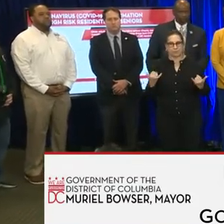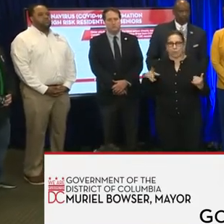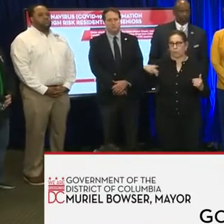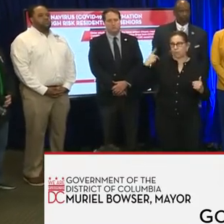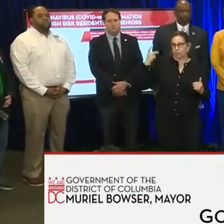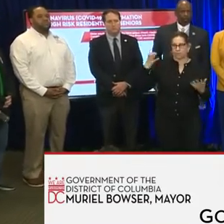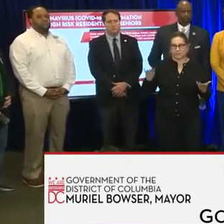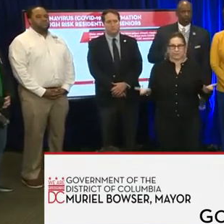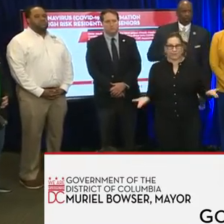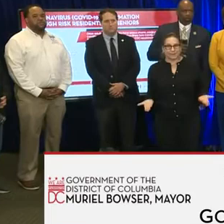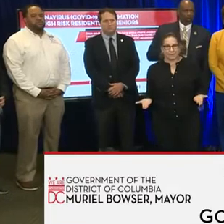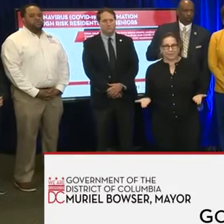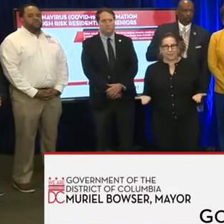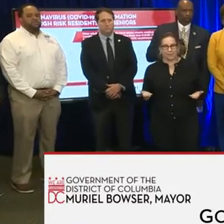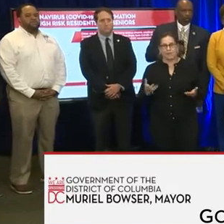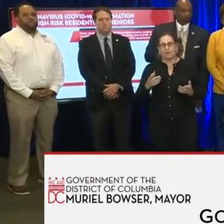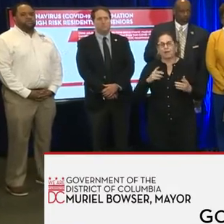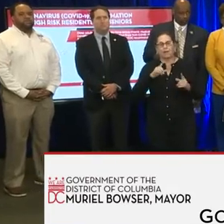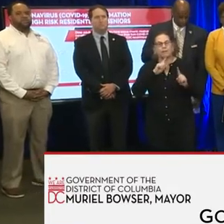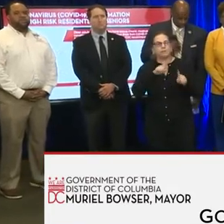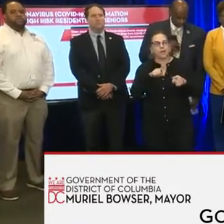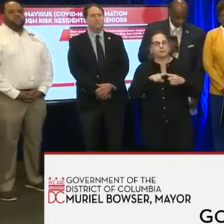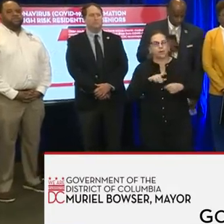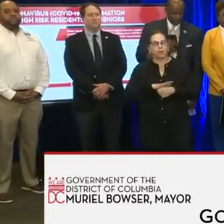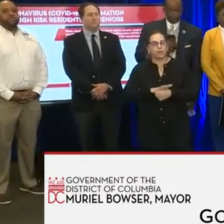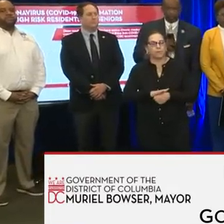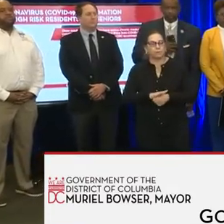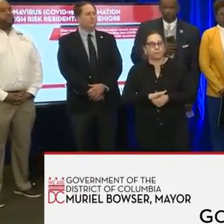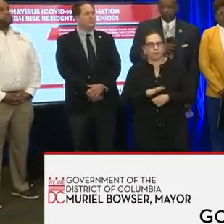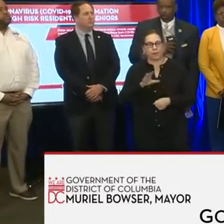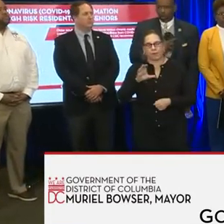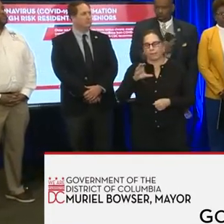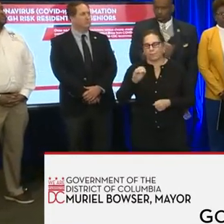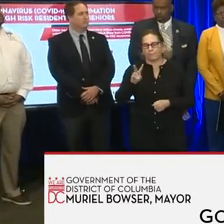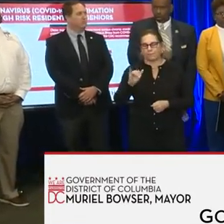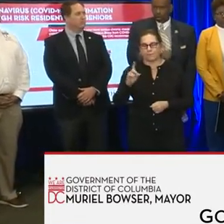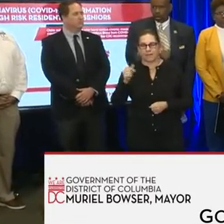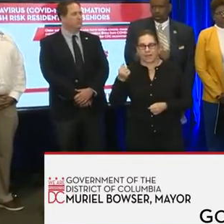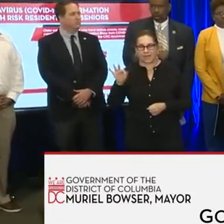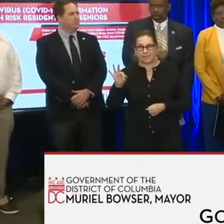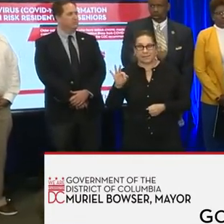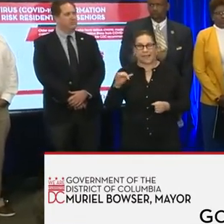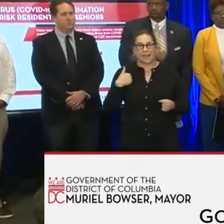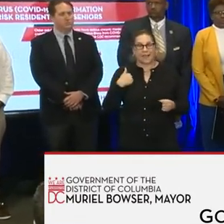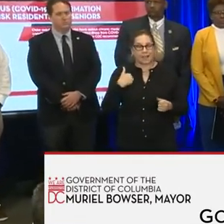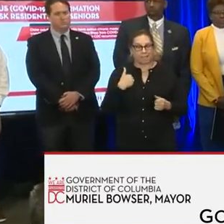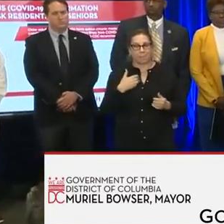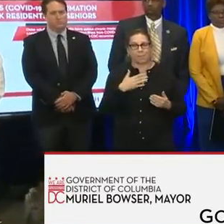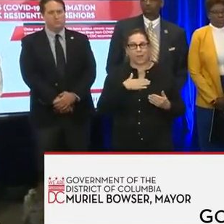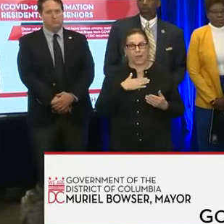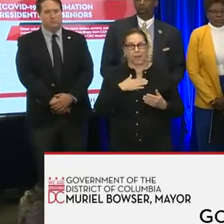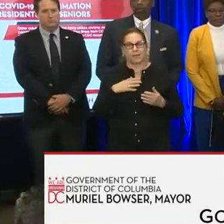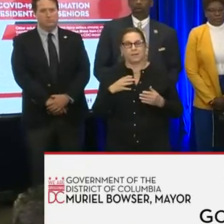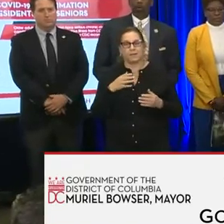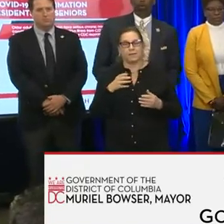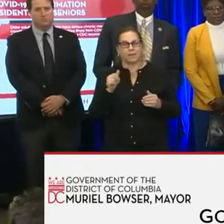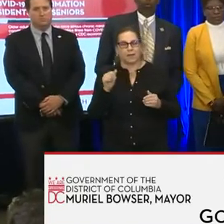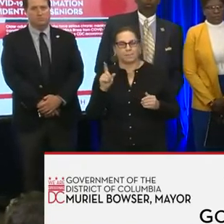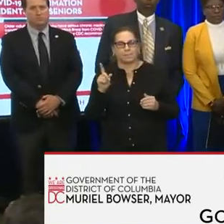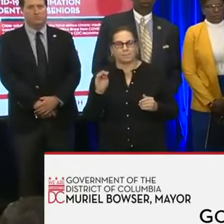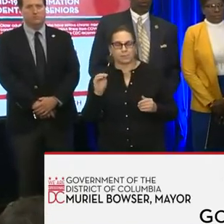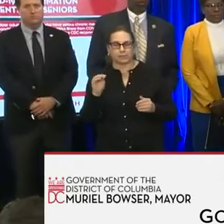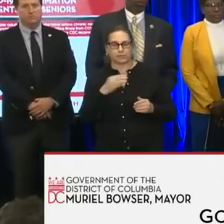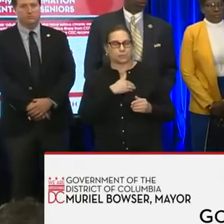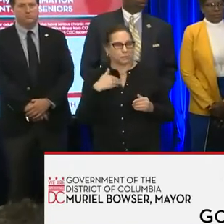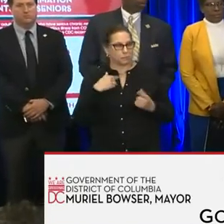D.C.'s response to COVID-19. I am joined by members of my administration, Councilmember Phil